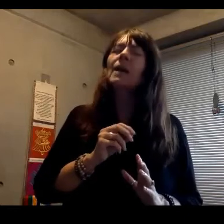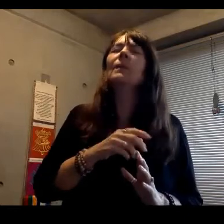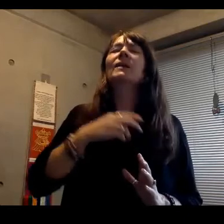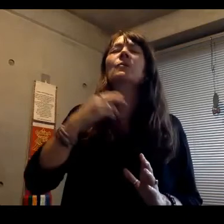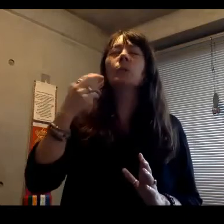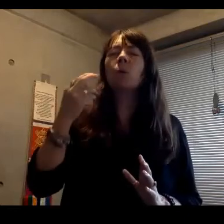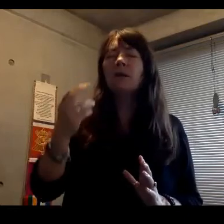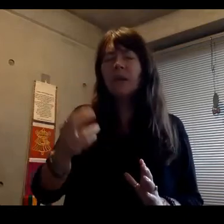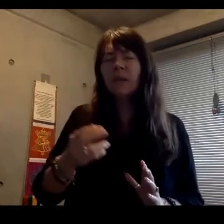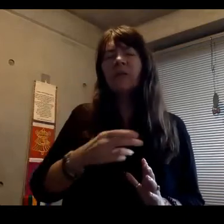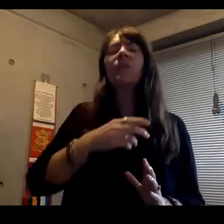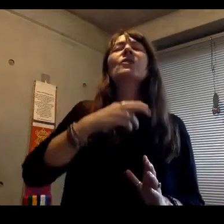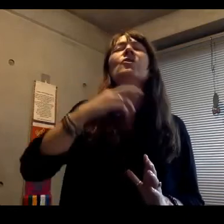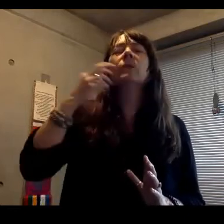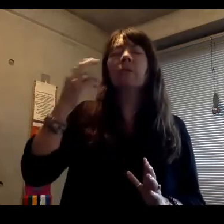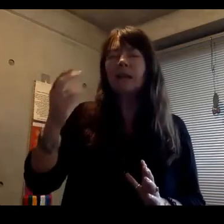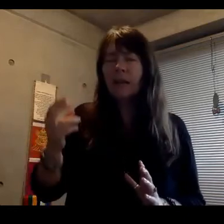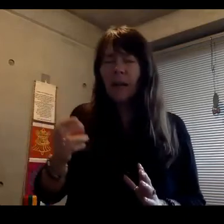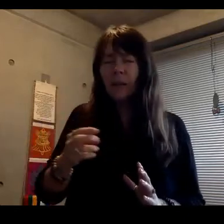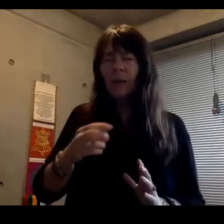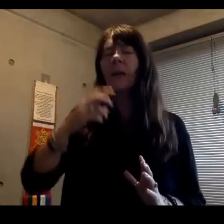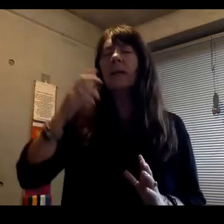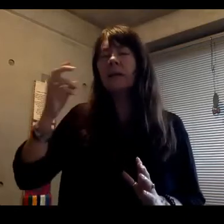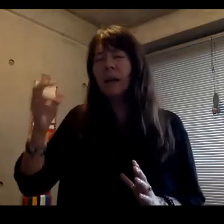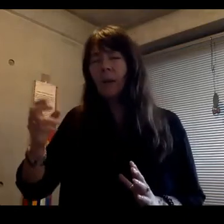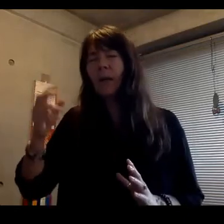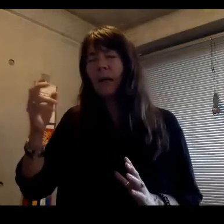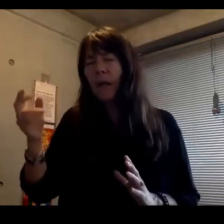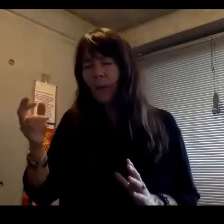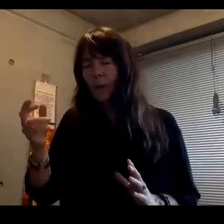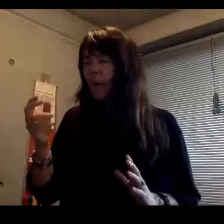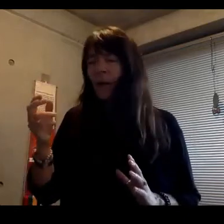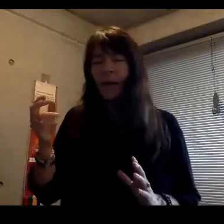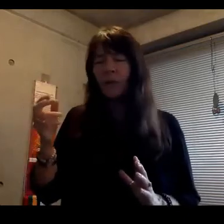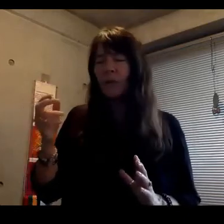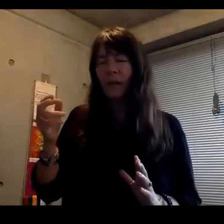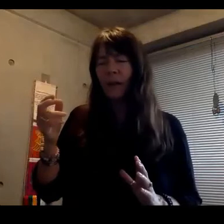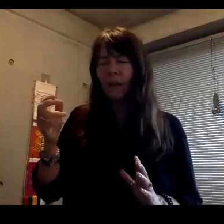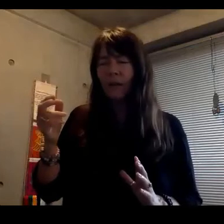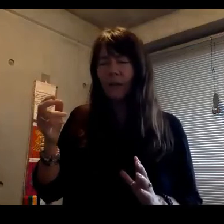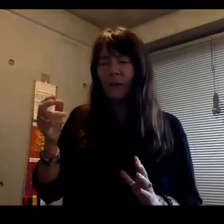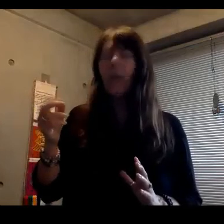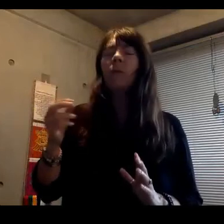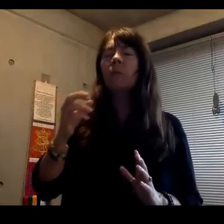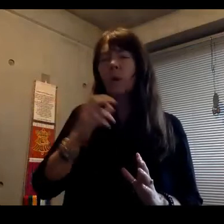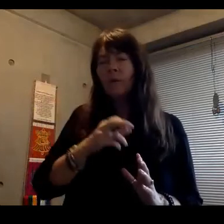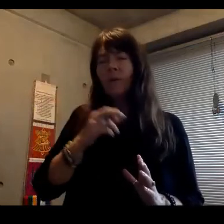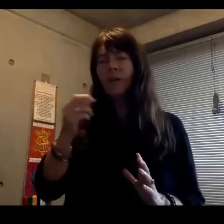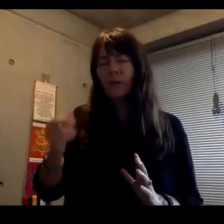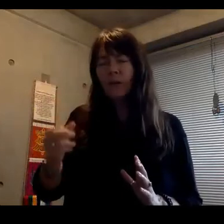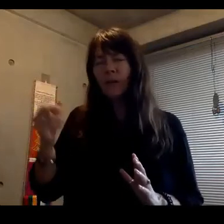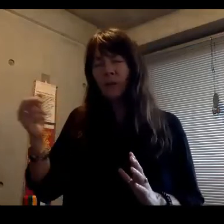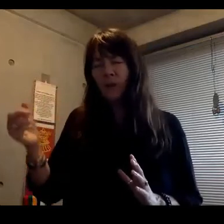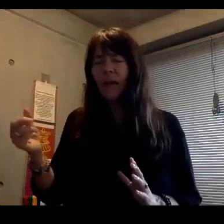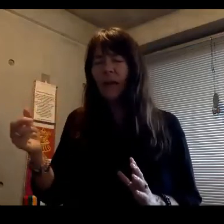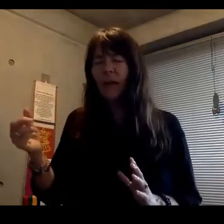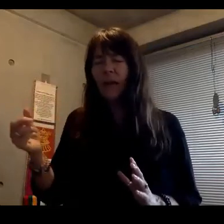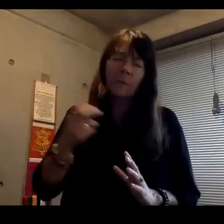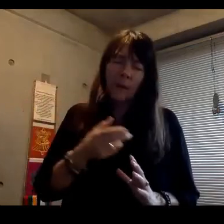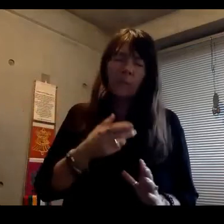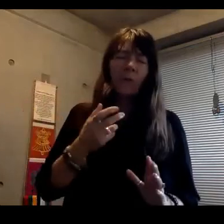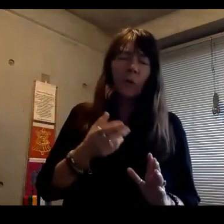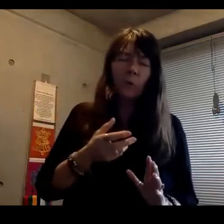hiding, because when one thing is finished, you'll find another and another and another. You may hide your entire lifetime from one fear to the next to the